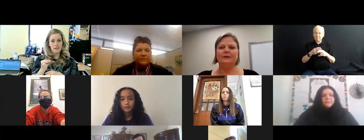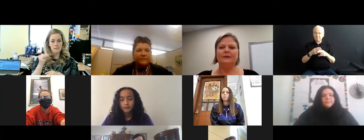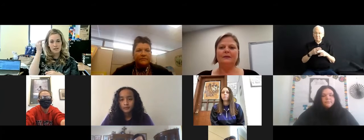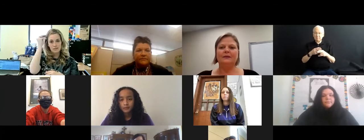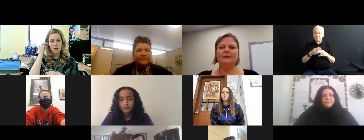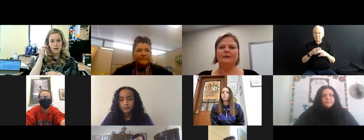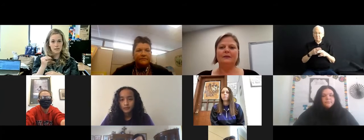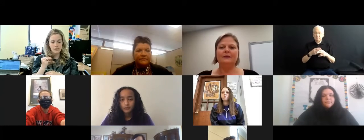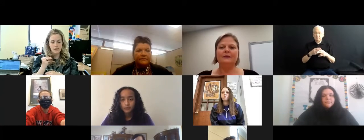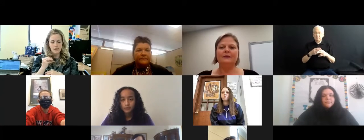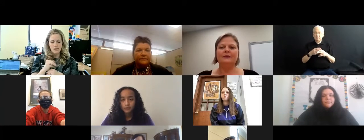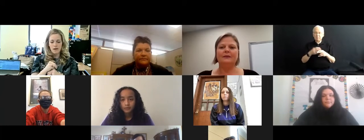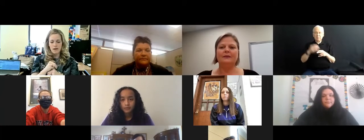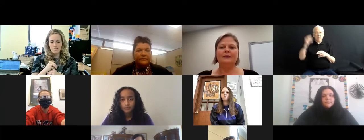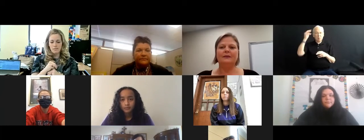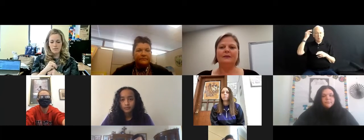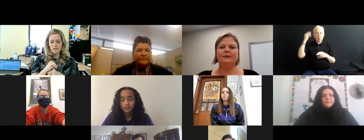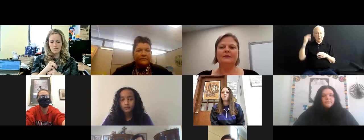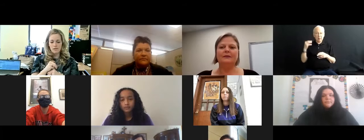Mirelez, Mrs. Mirelez.